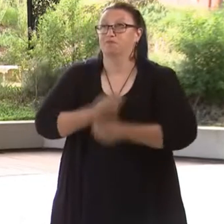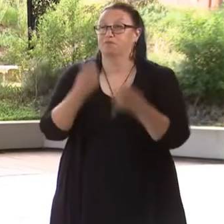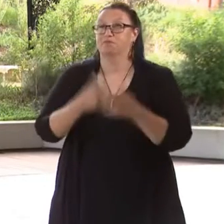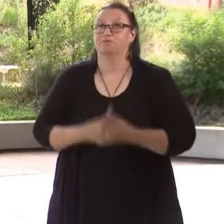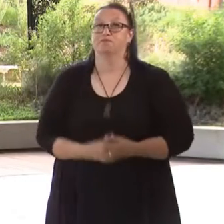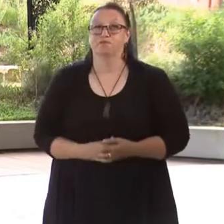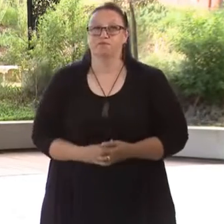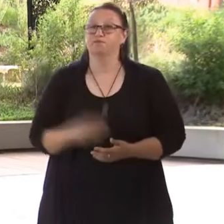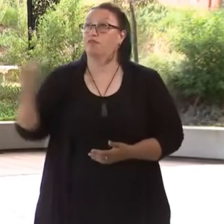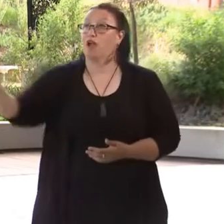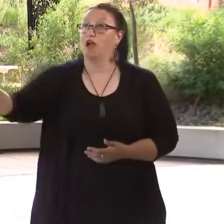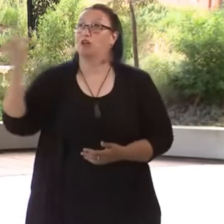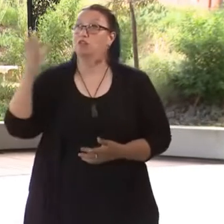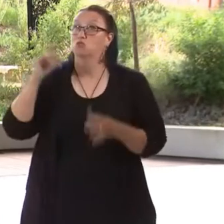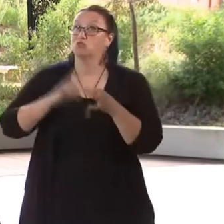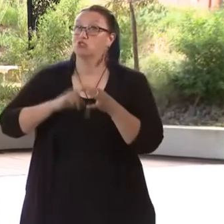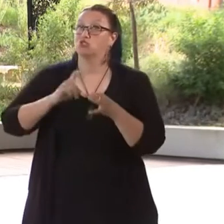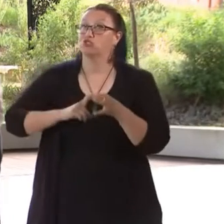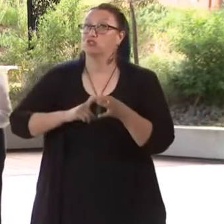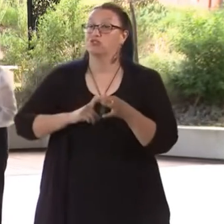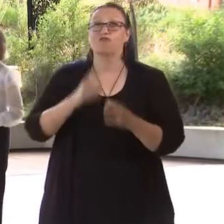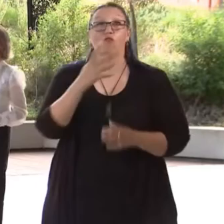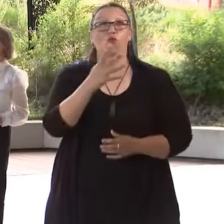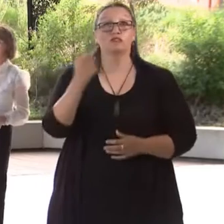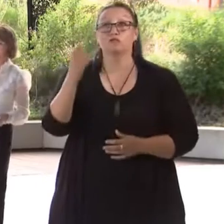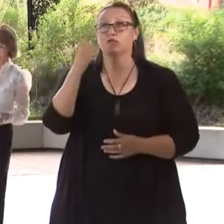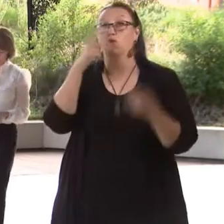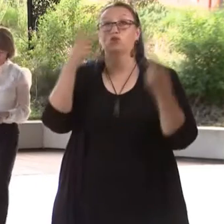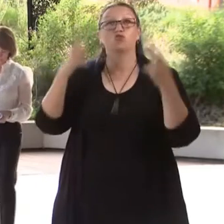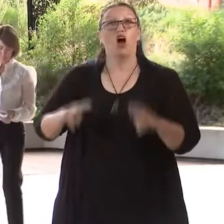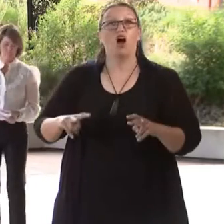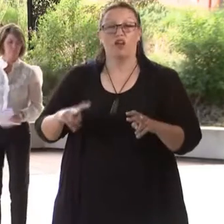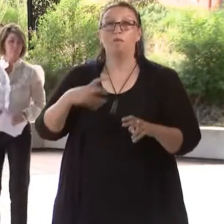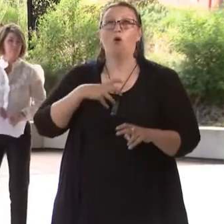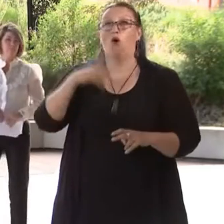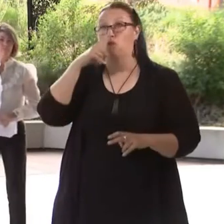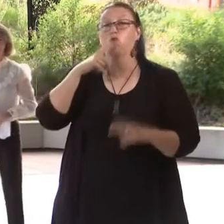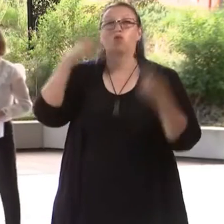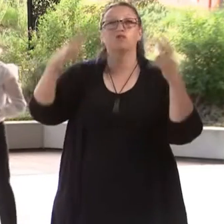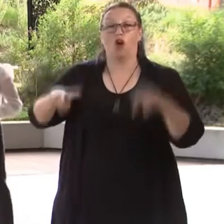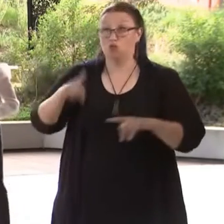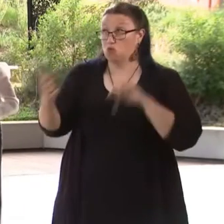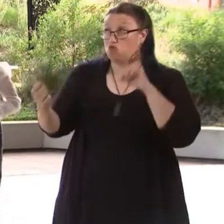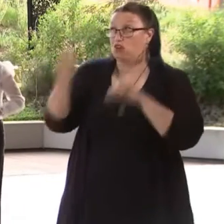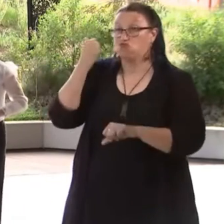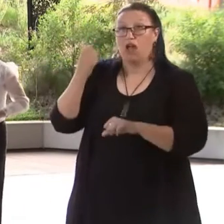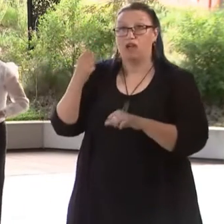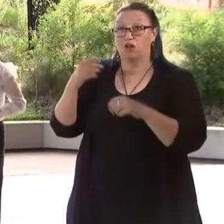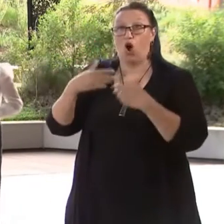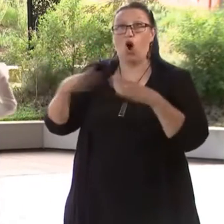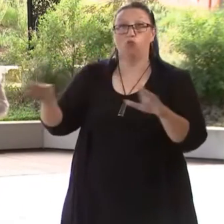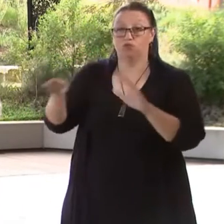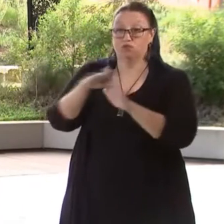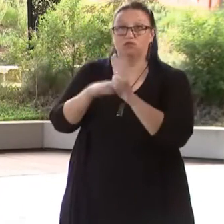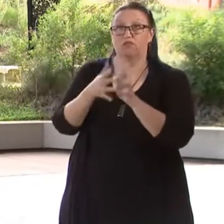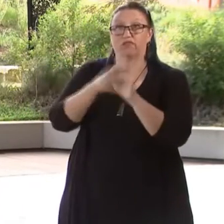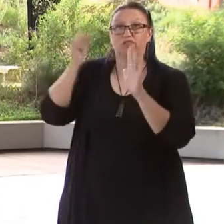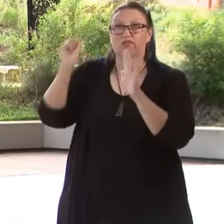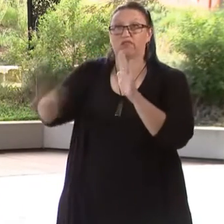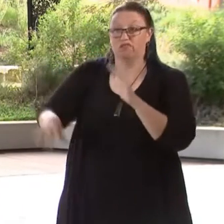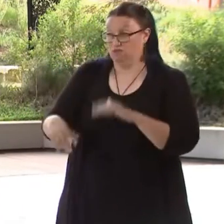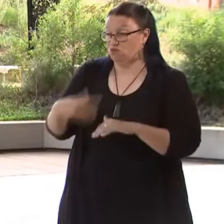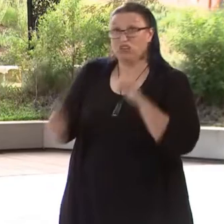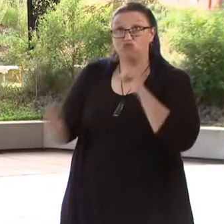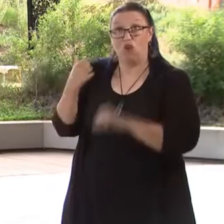46 there, many more to come according to Dr. Chant. Any regrets about dropping those restrictions back in December? Would you do anything different?